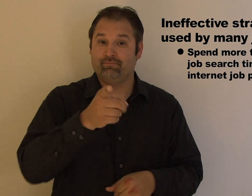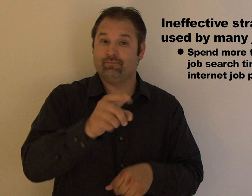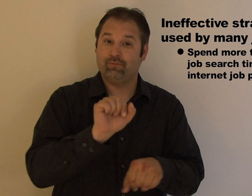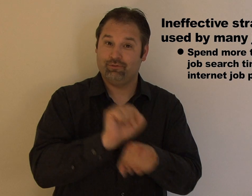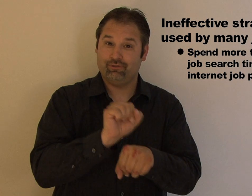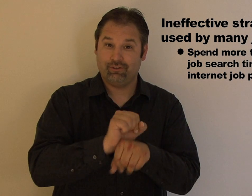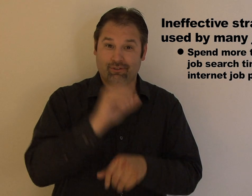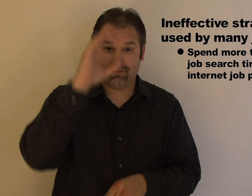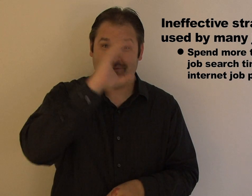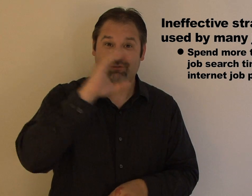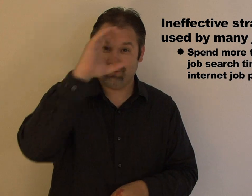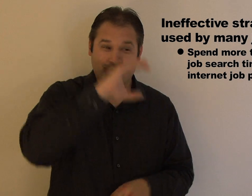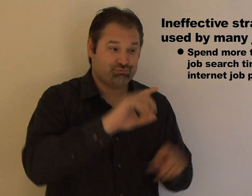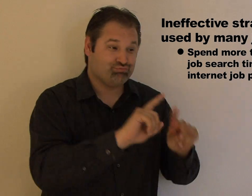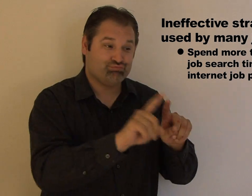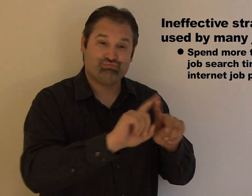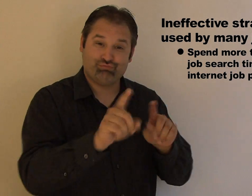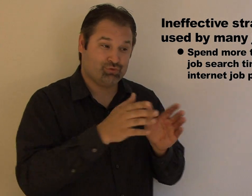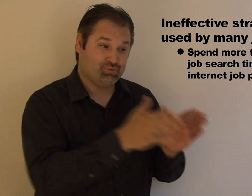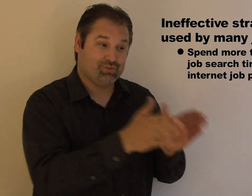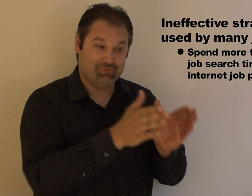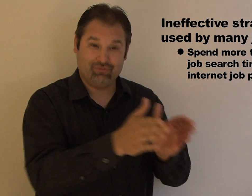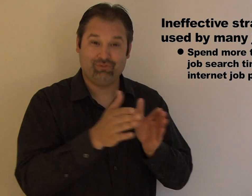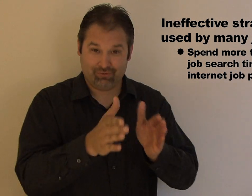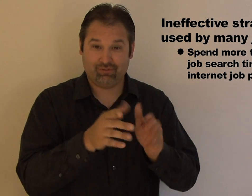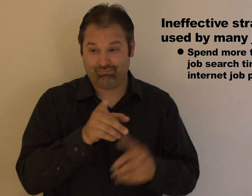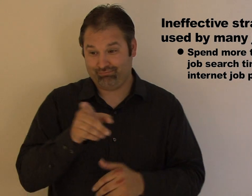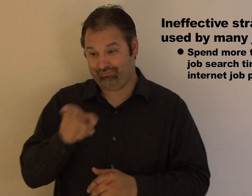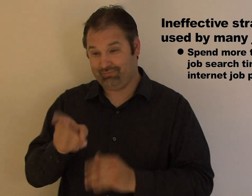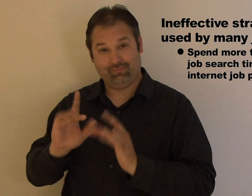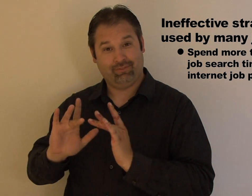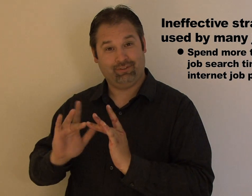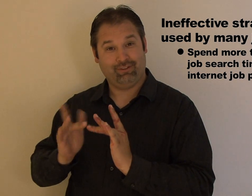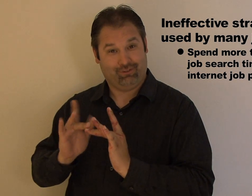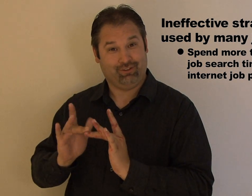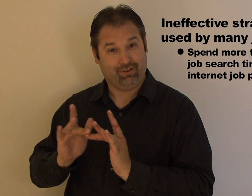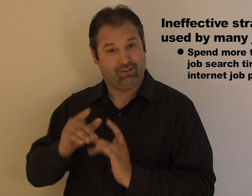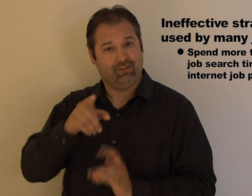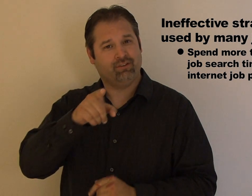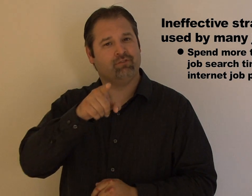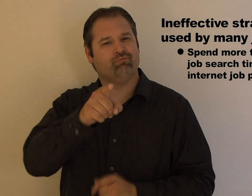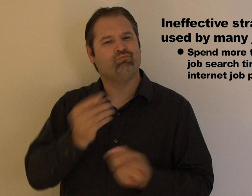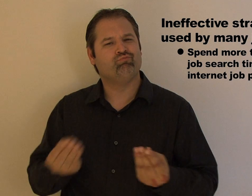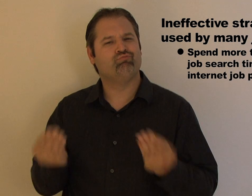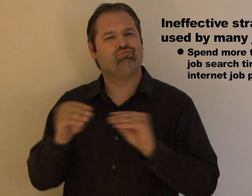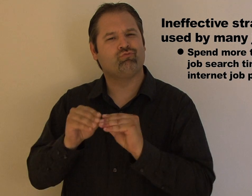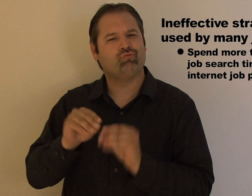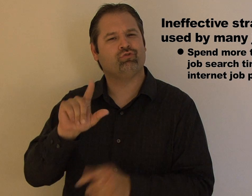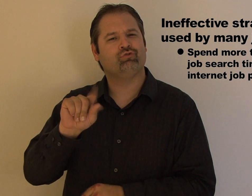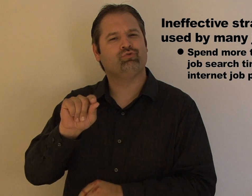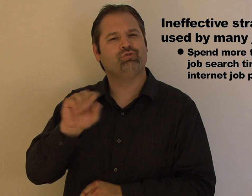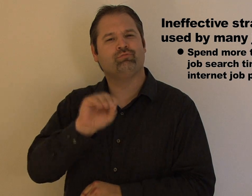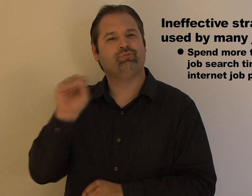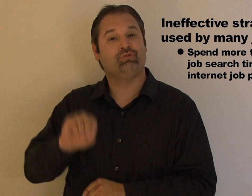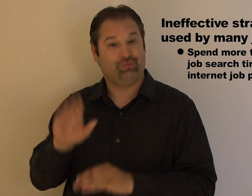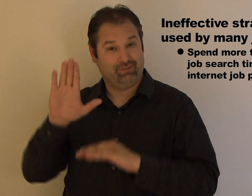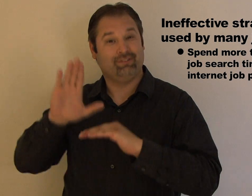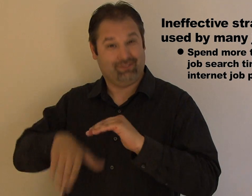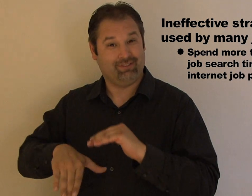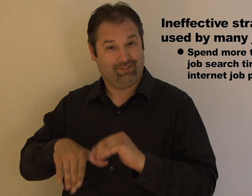First, if you, the job seeker, are using the strategy of spending more than 20% of your time viewing the internet for job